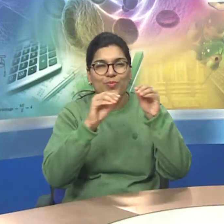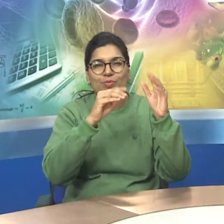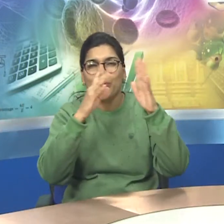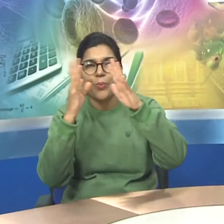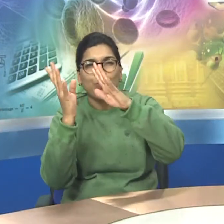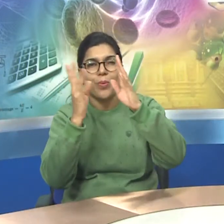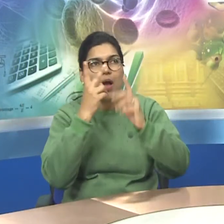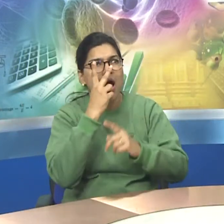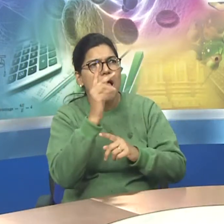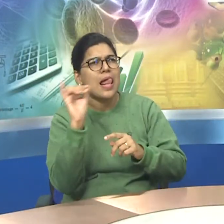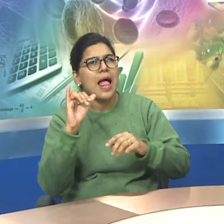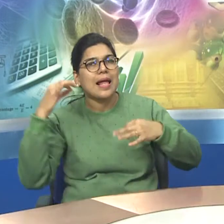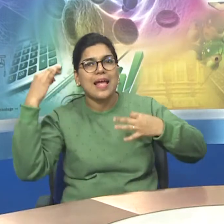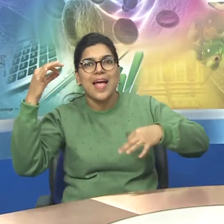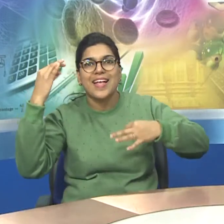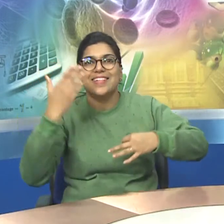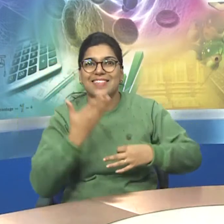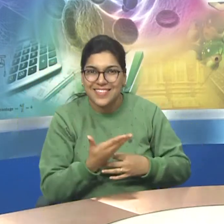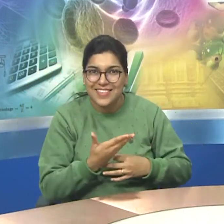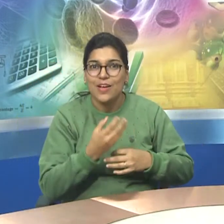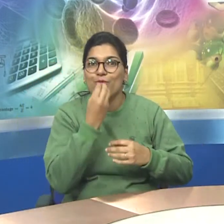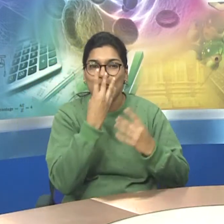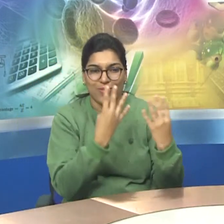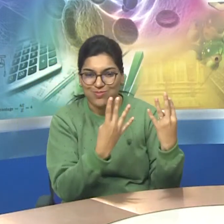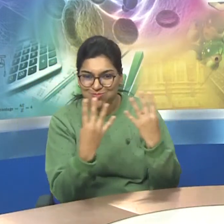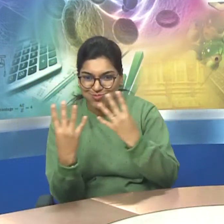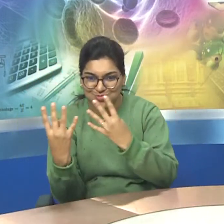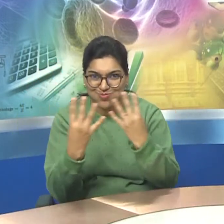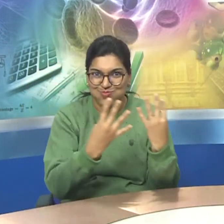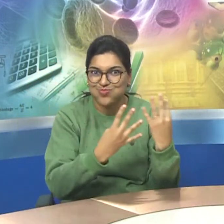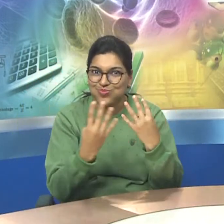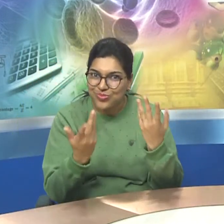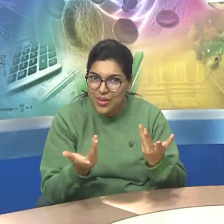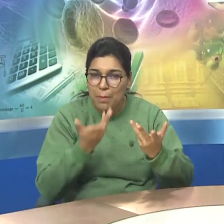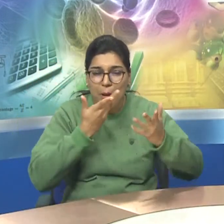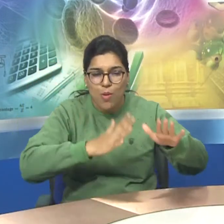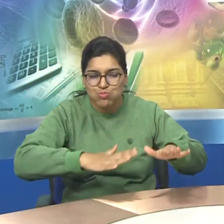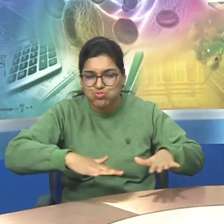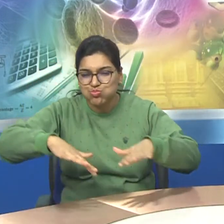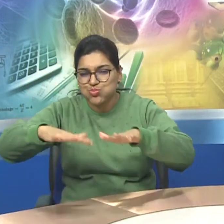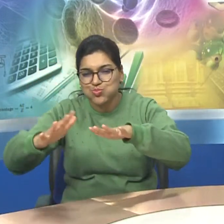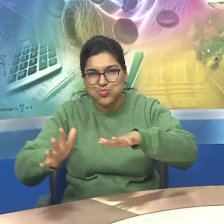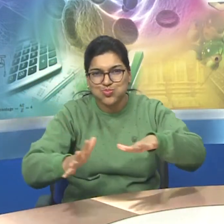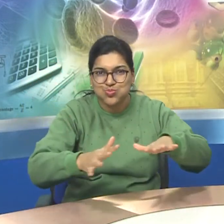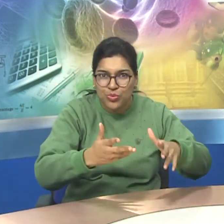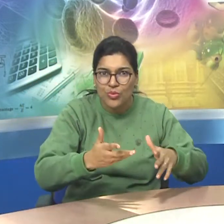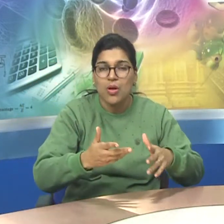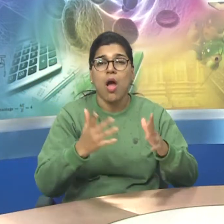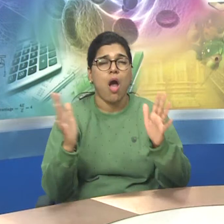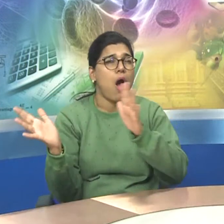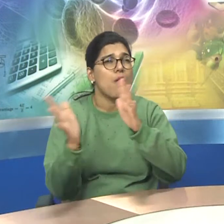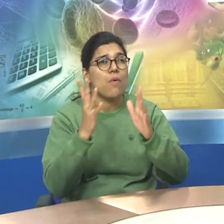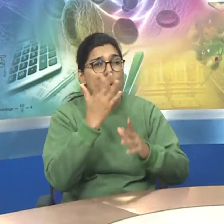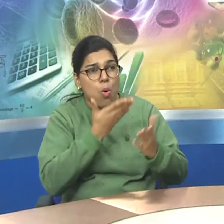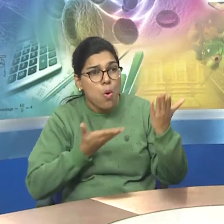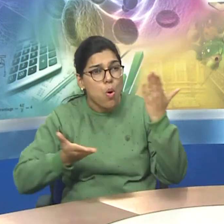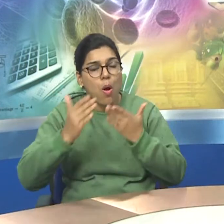ourselves also sometimes behave like a machine. We like dance, we like flowers, we